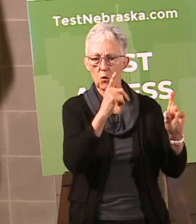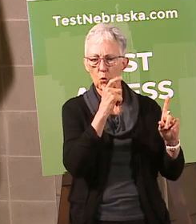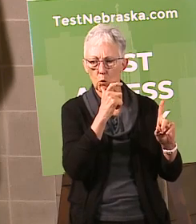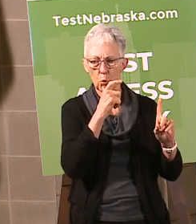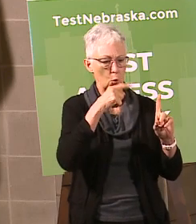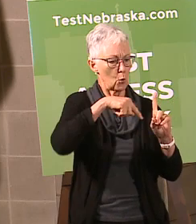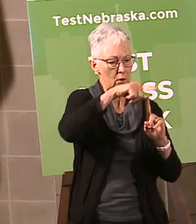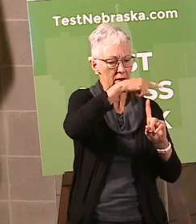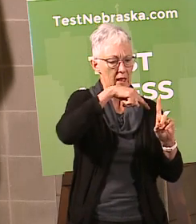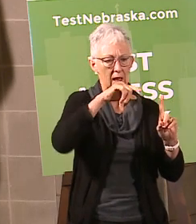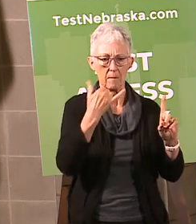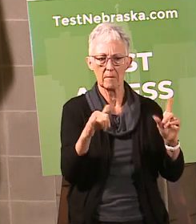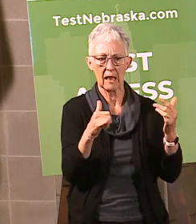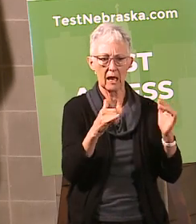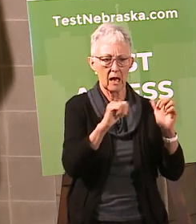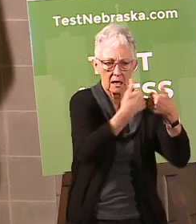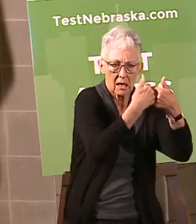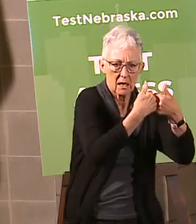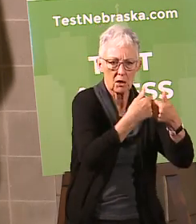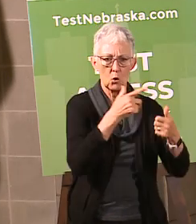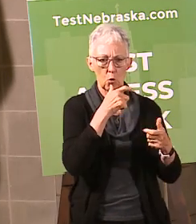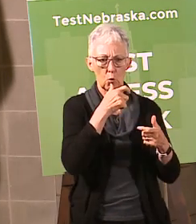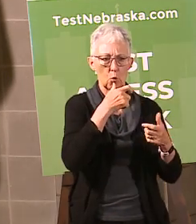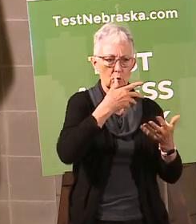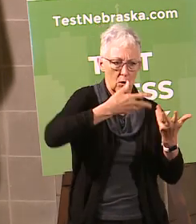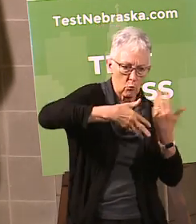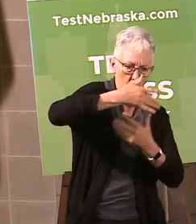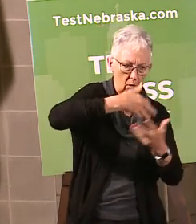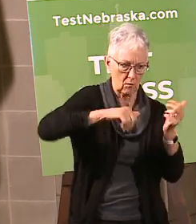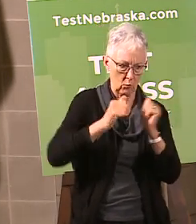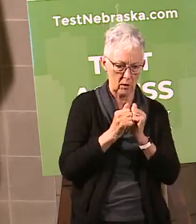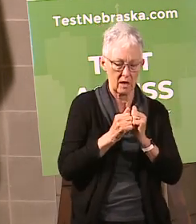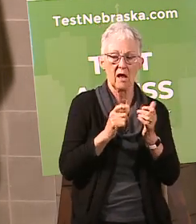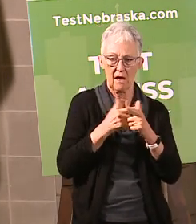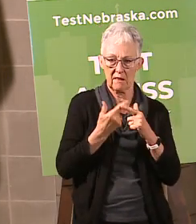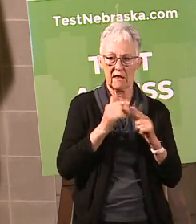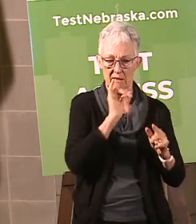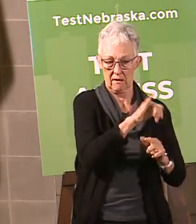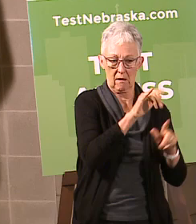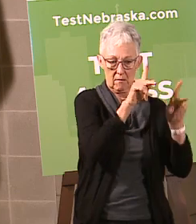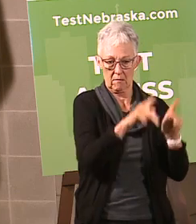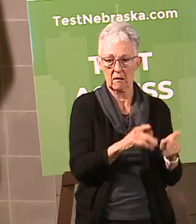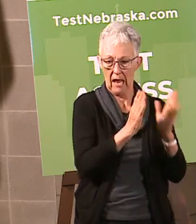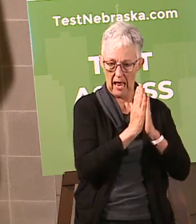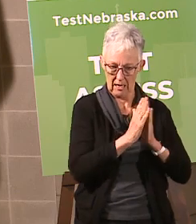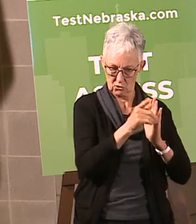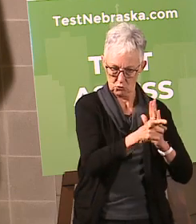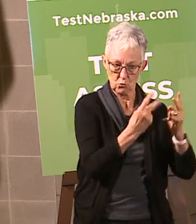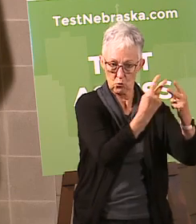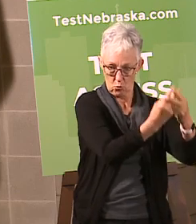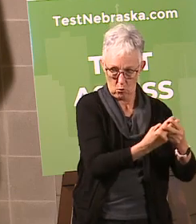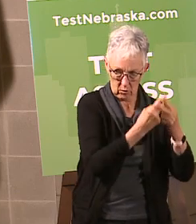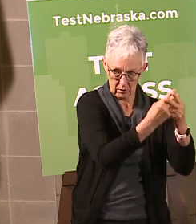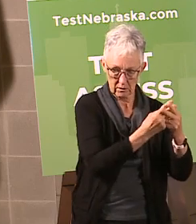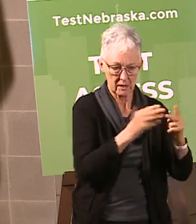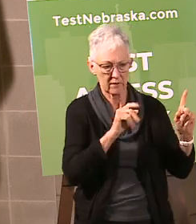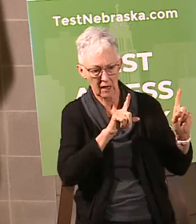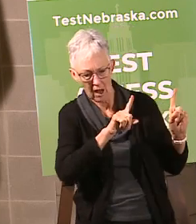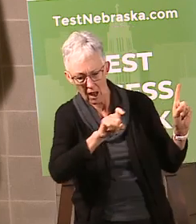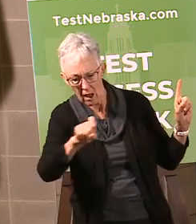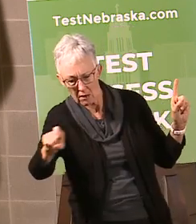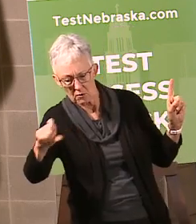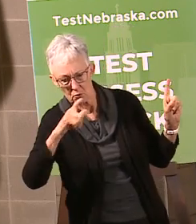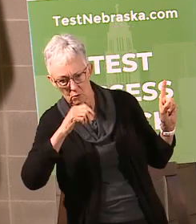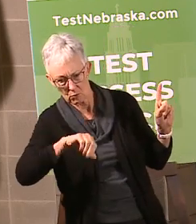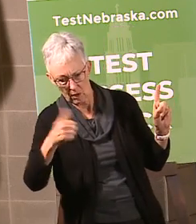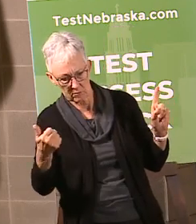then quarantine and monitor their symptoms. So it would work exactly the same for those baseball or softball teams as it would anybody